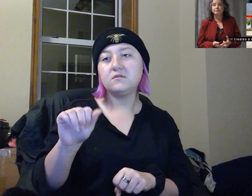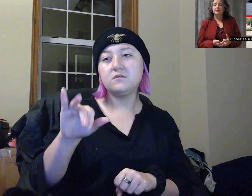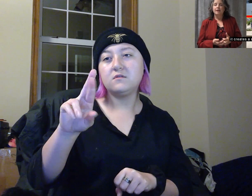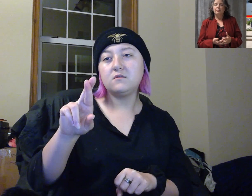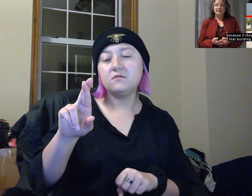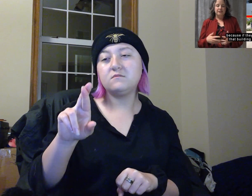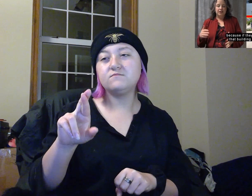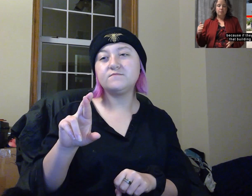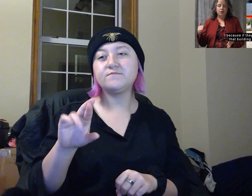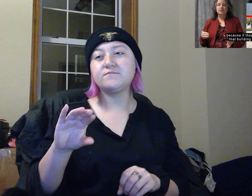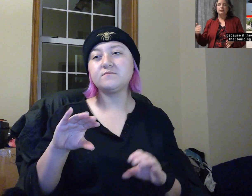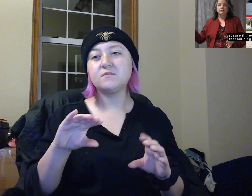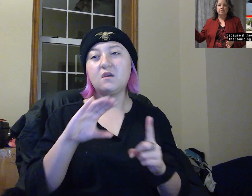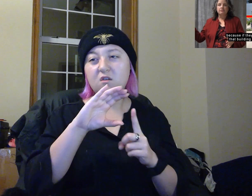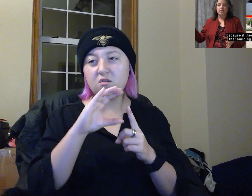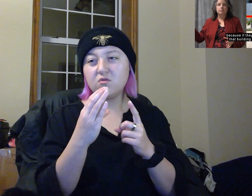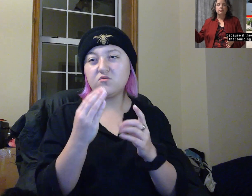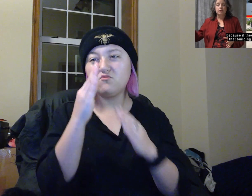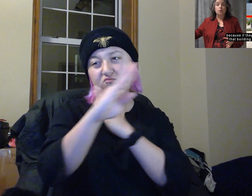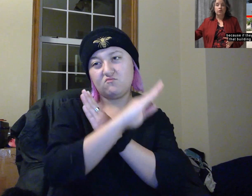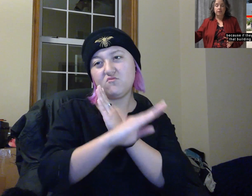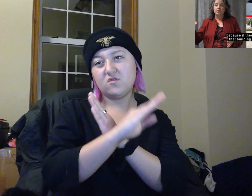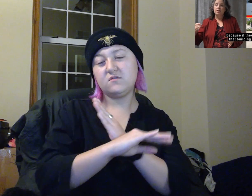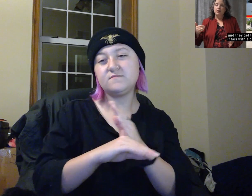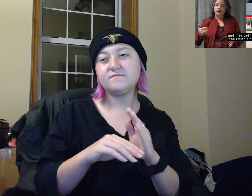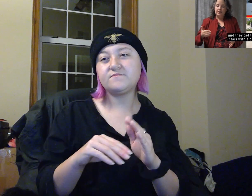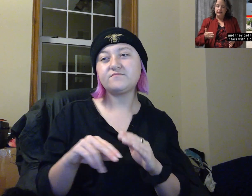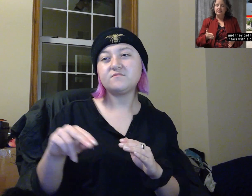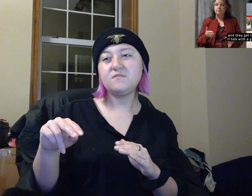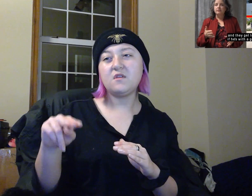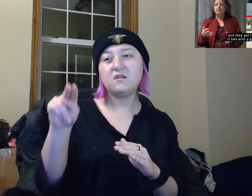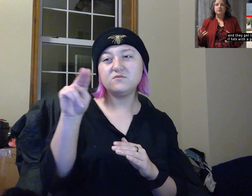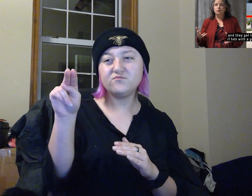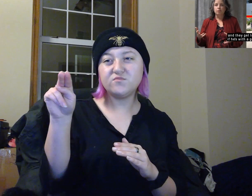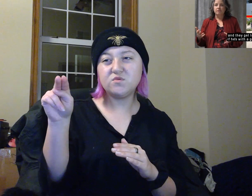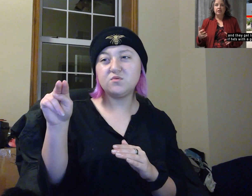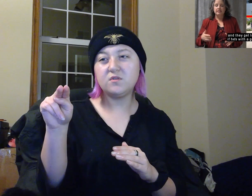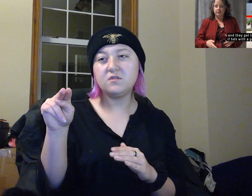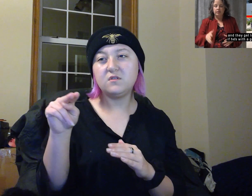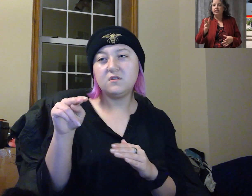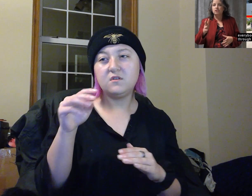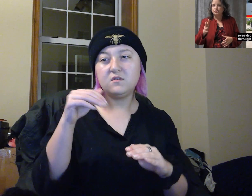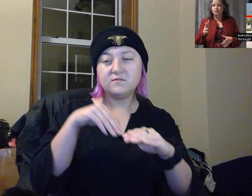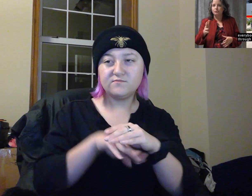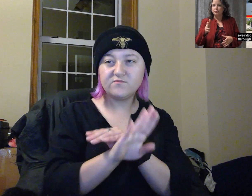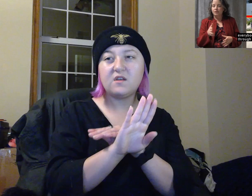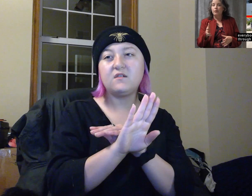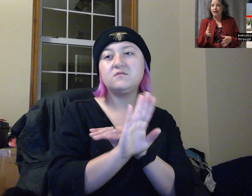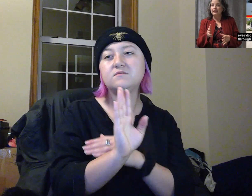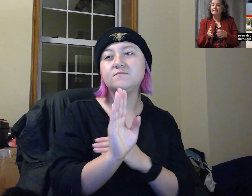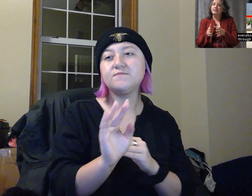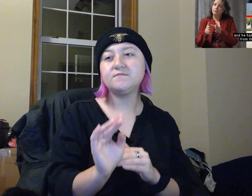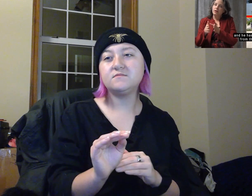barrier. Because if they're approaching that building from the north and they get to that building, if he's with a group of friends, everybody enters through